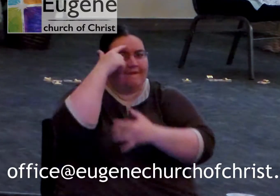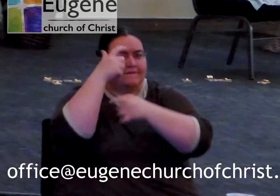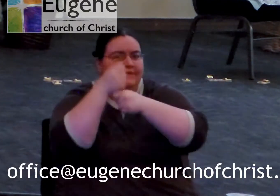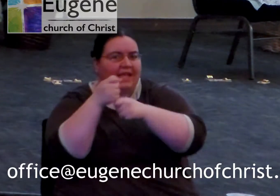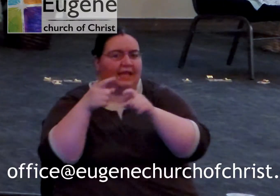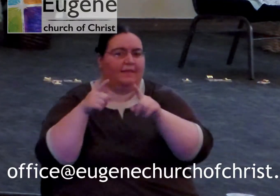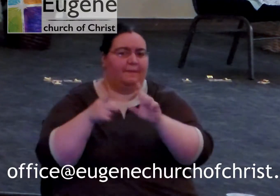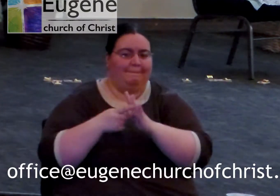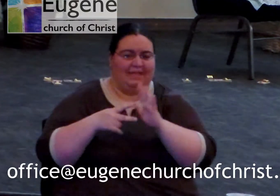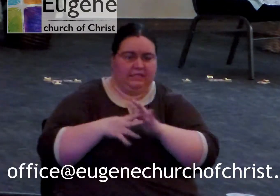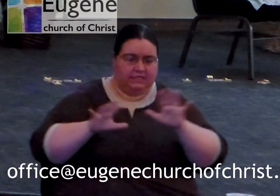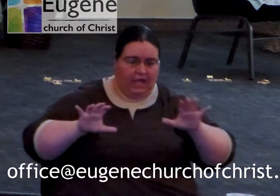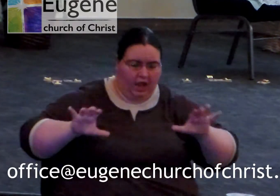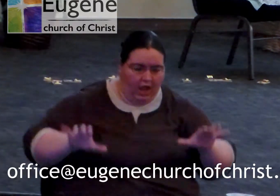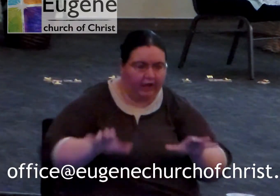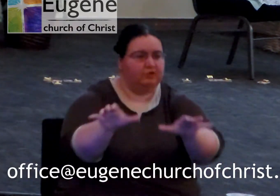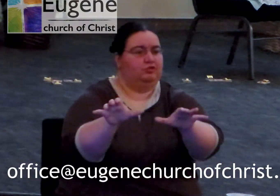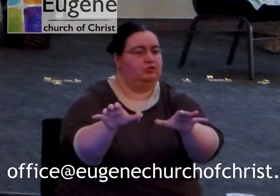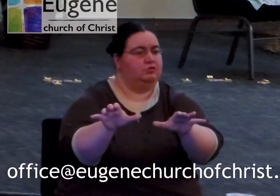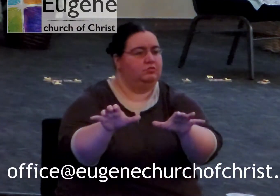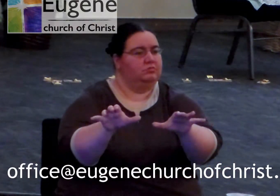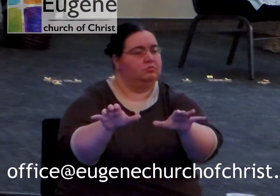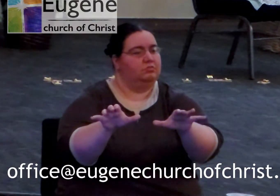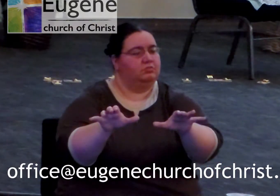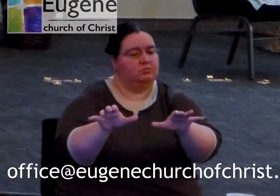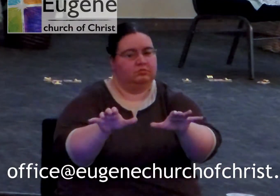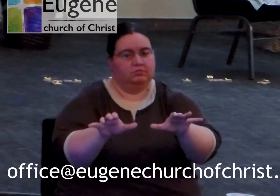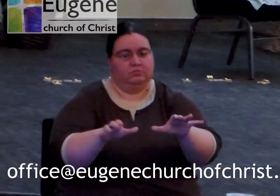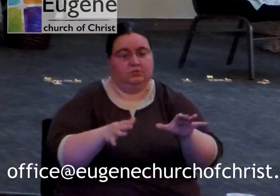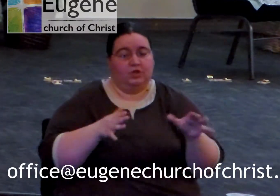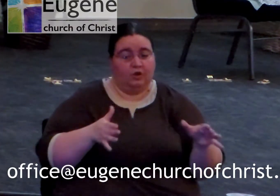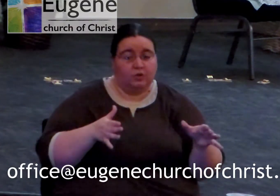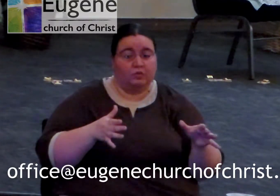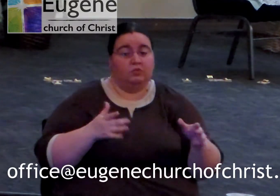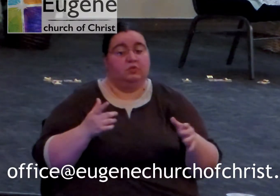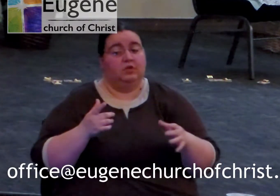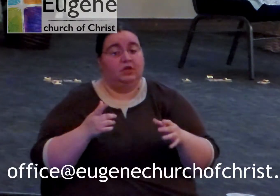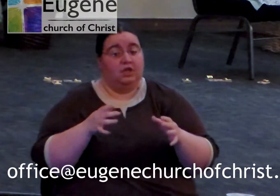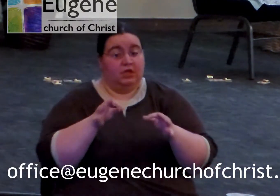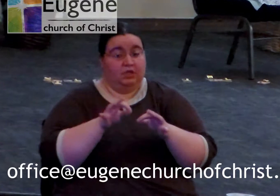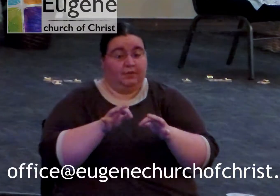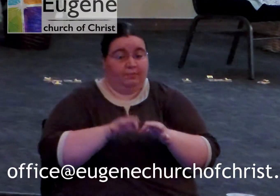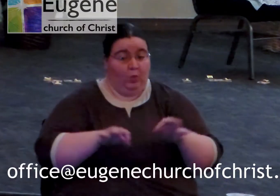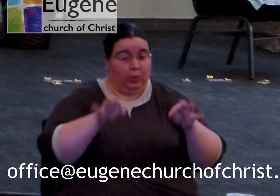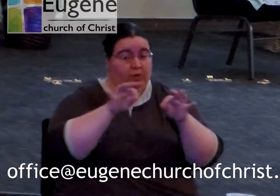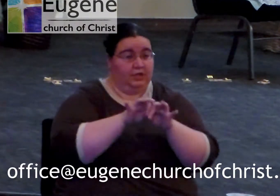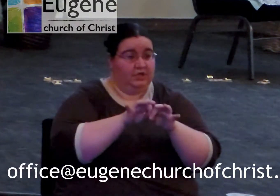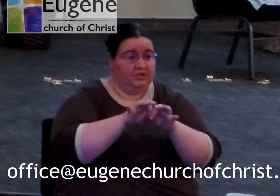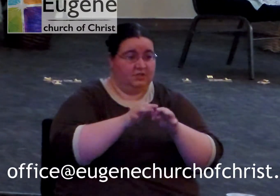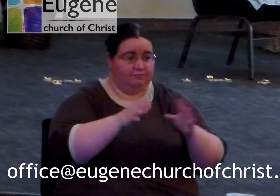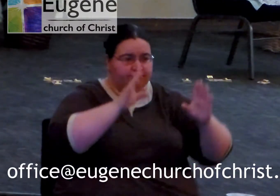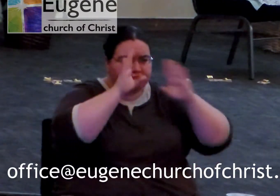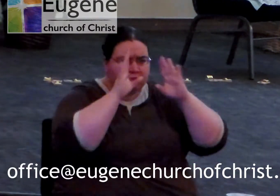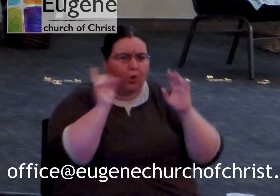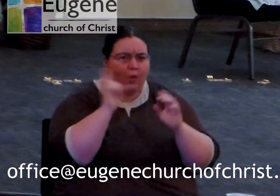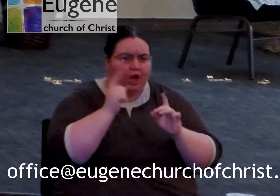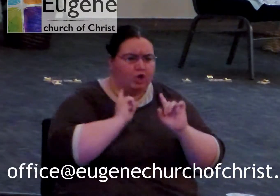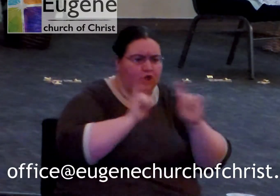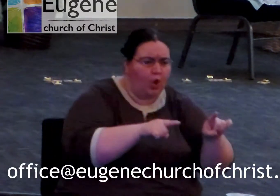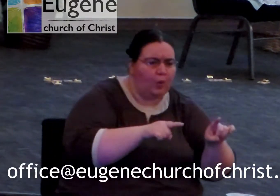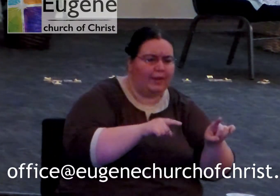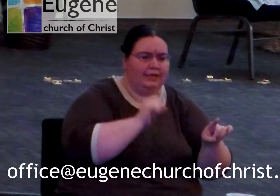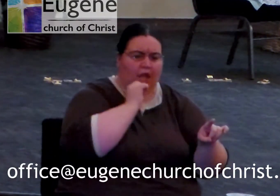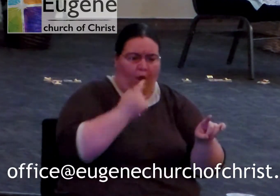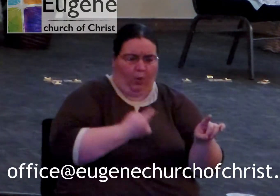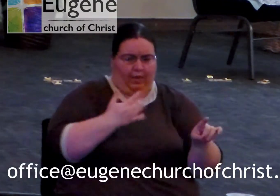some principles of doing it: is watching where your direction is, not what you intend to do. You know, when I was in school, my full intention was